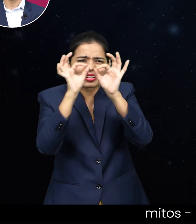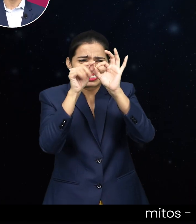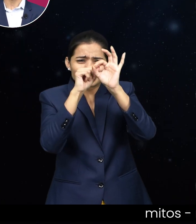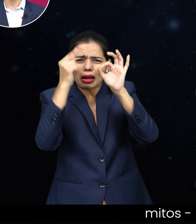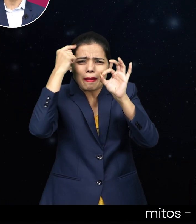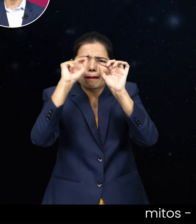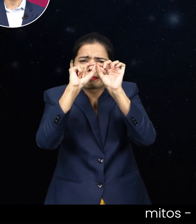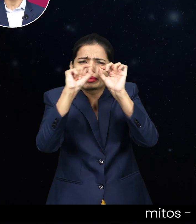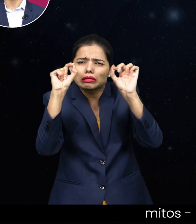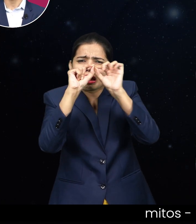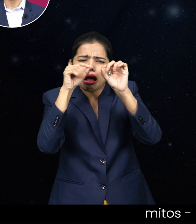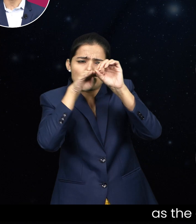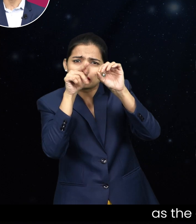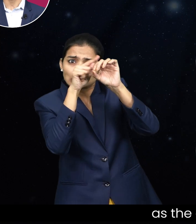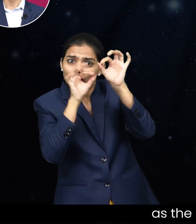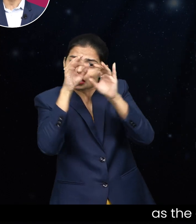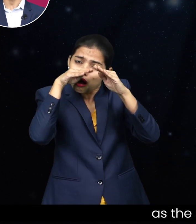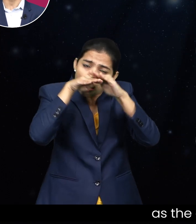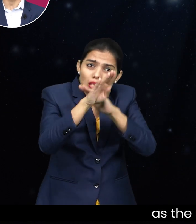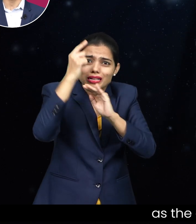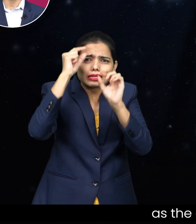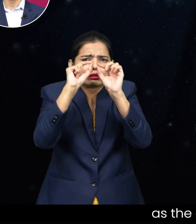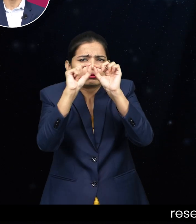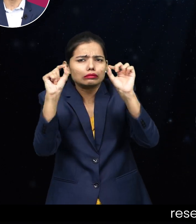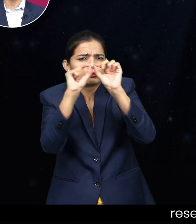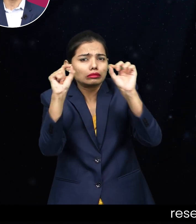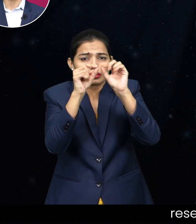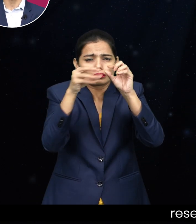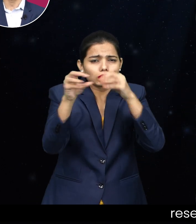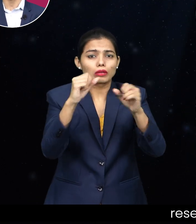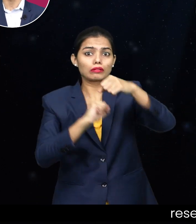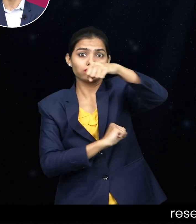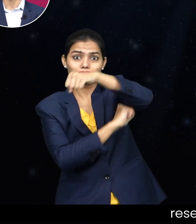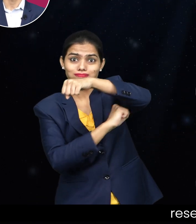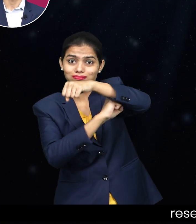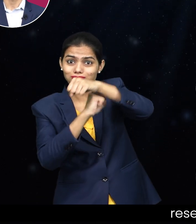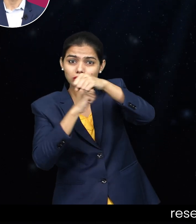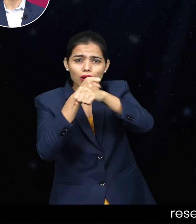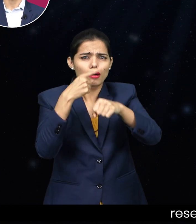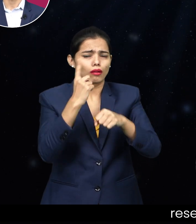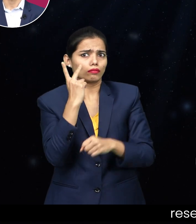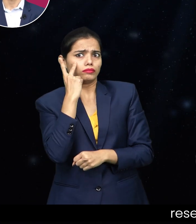Mitos means fine threads, as the dividing structures resembled threads.